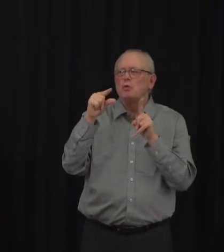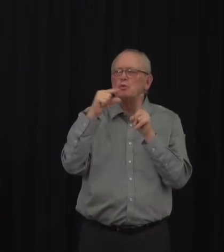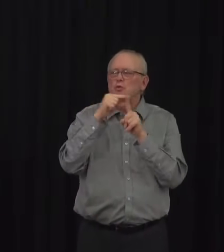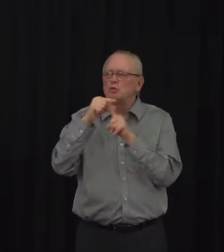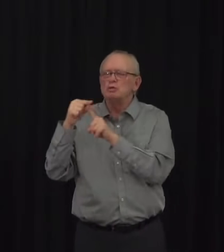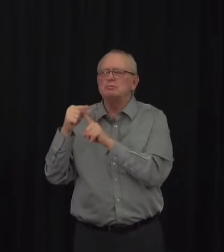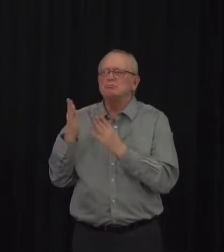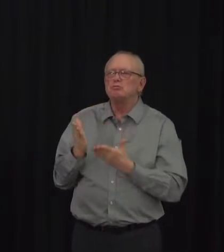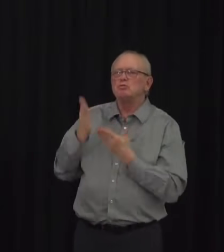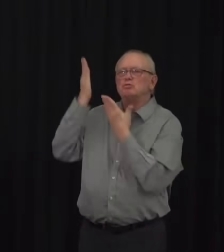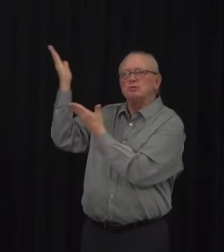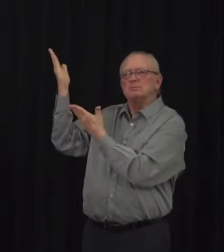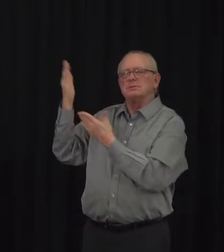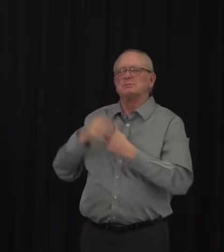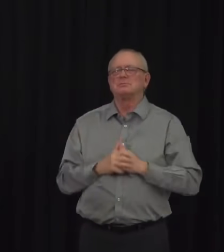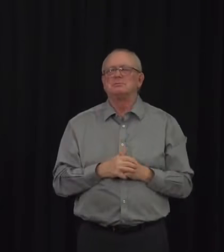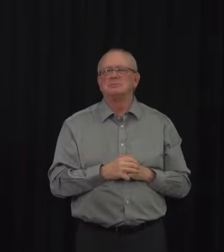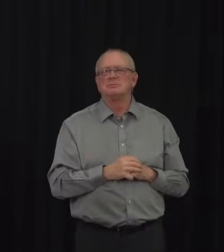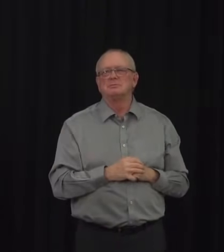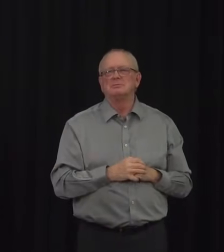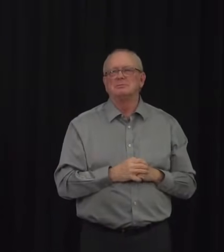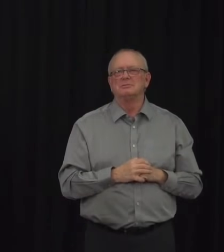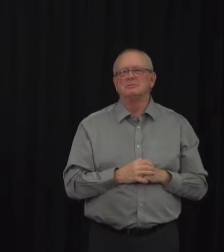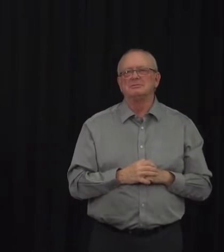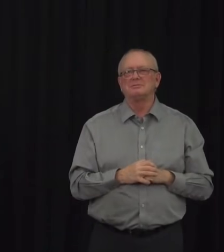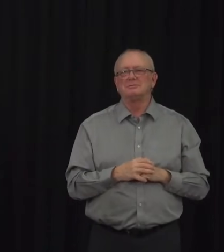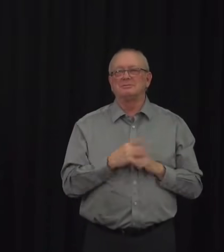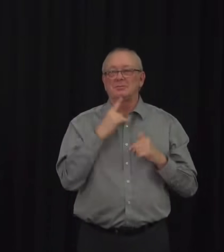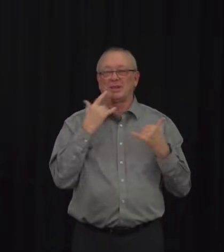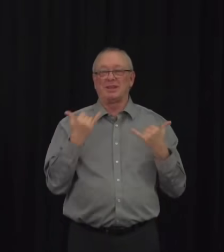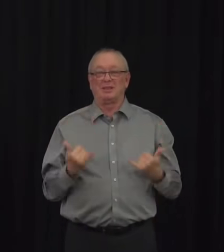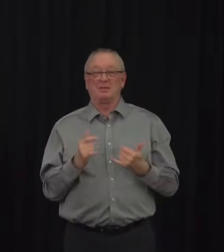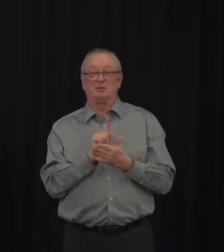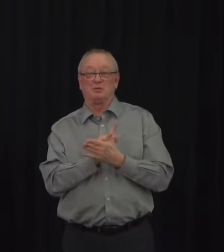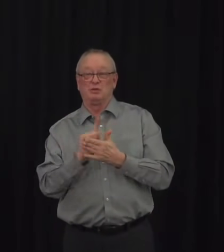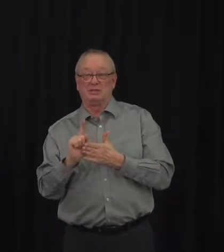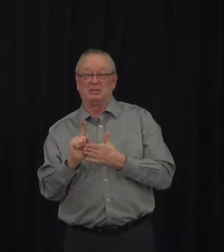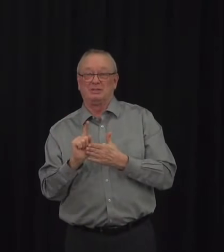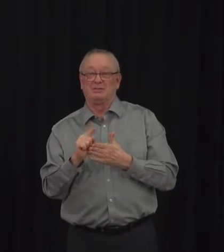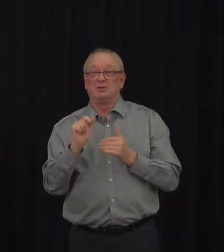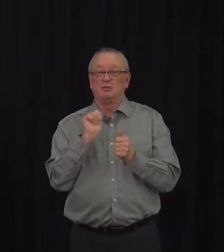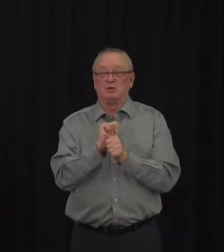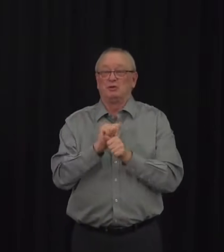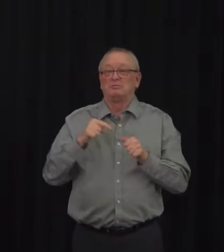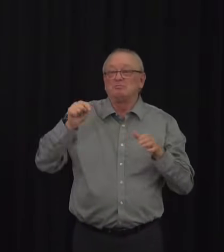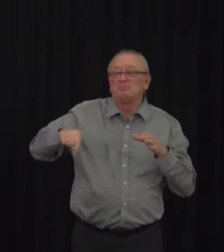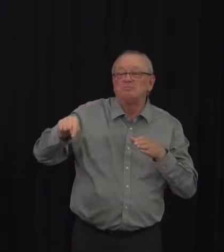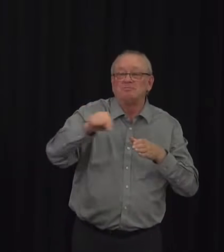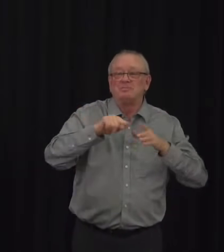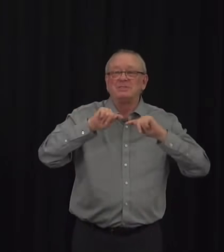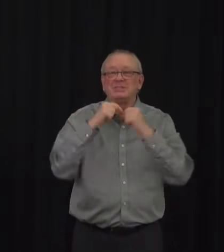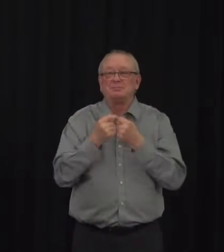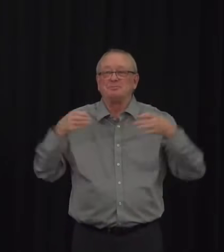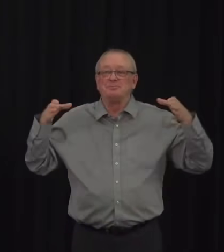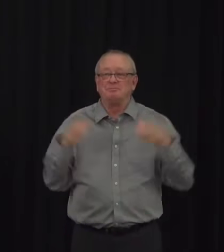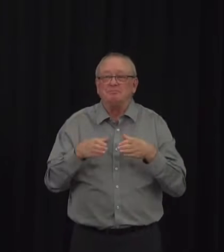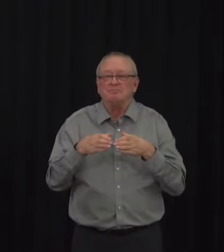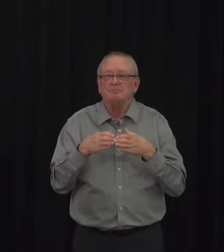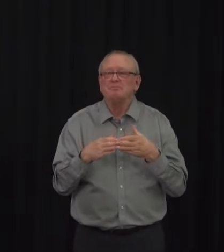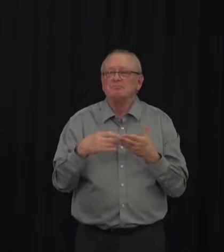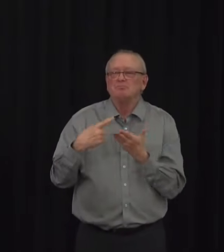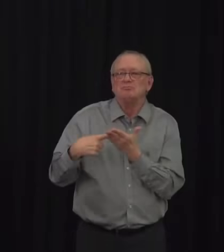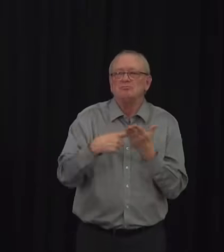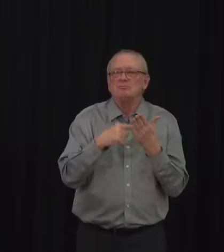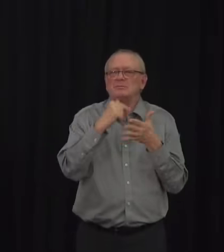So this week, what I've been doing is working with my team to prepare the suite of things under consideration. And